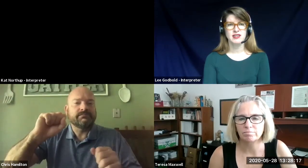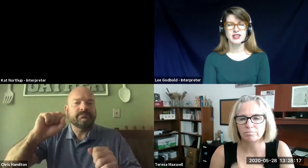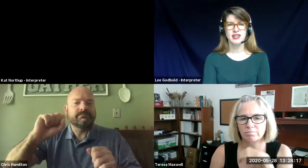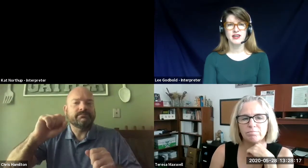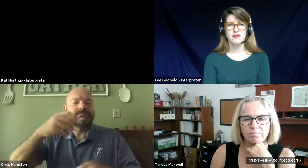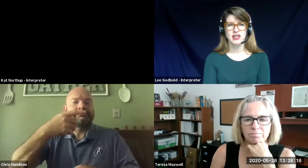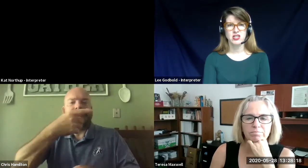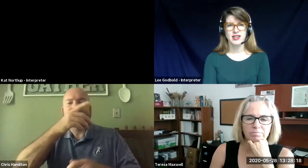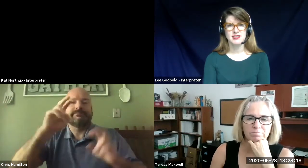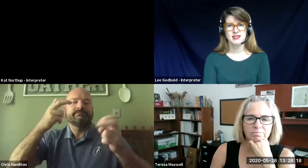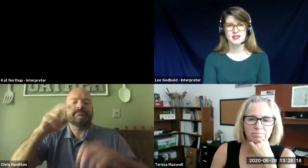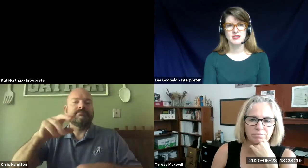the NFHS.